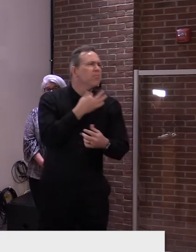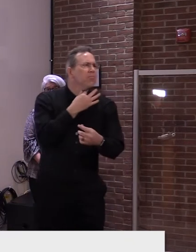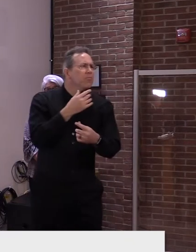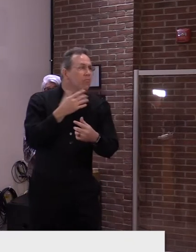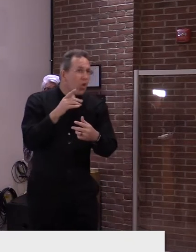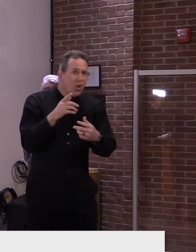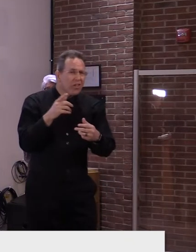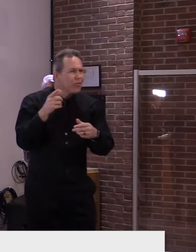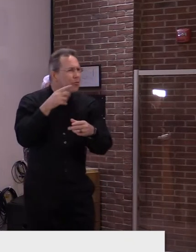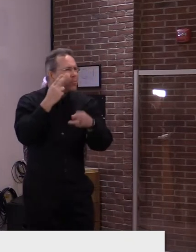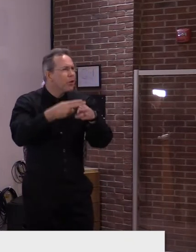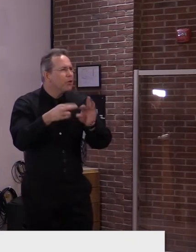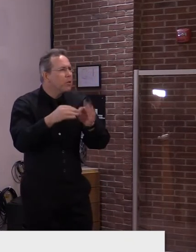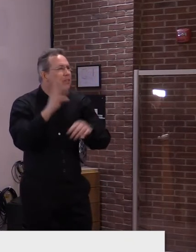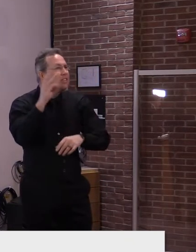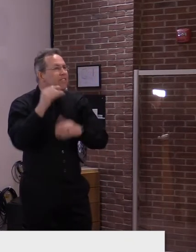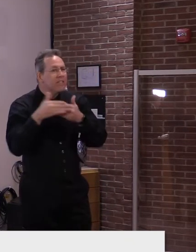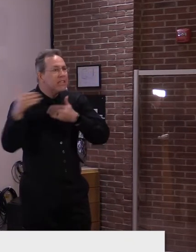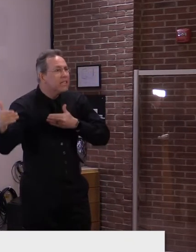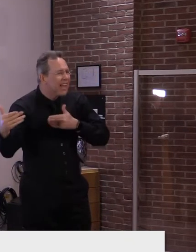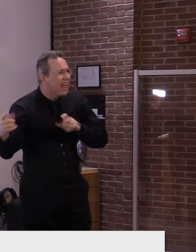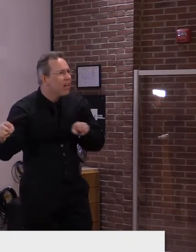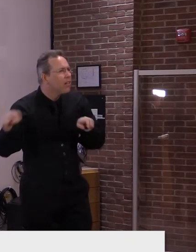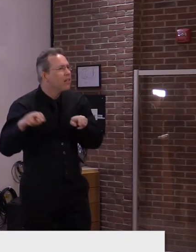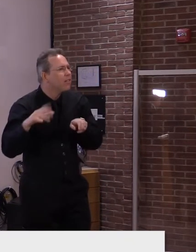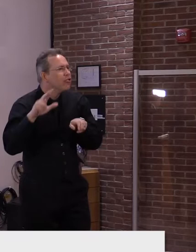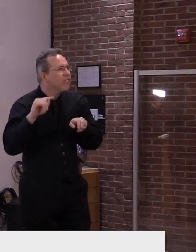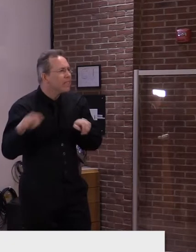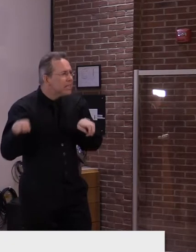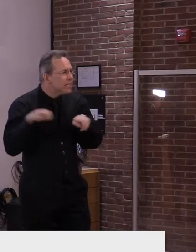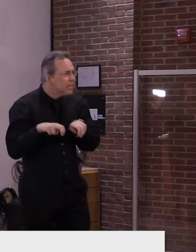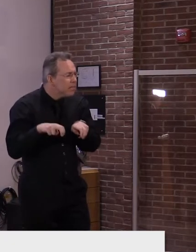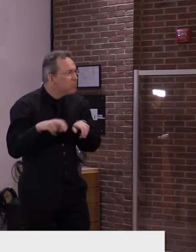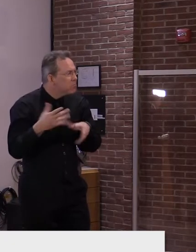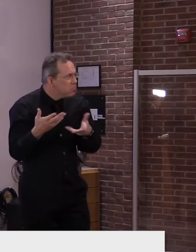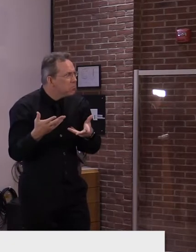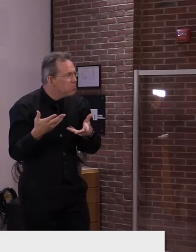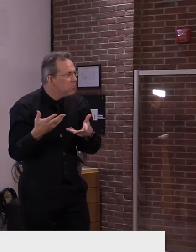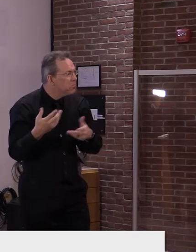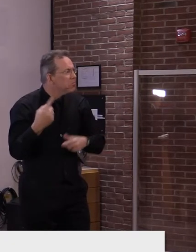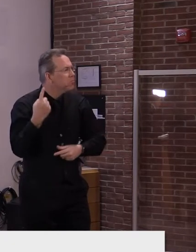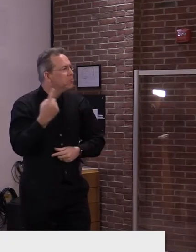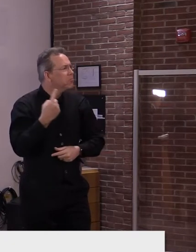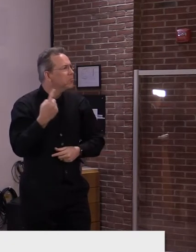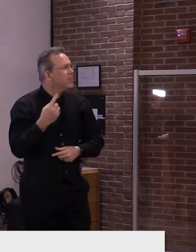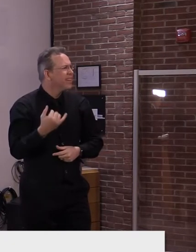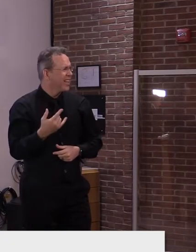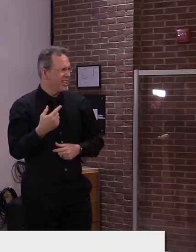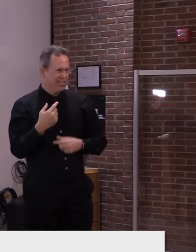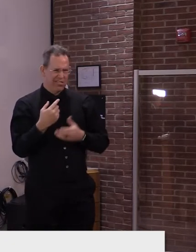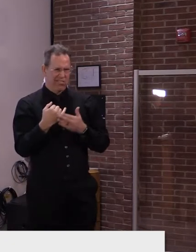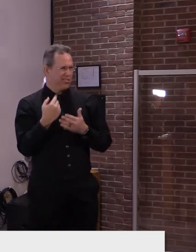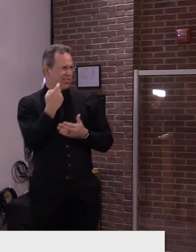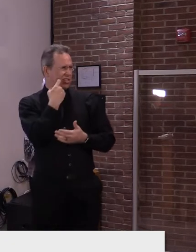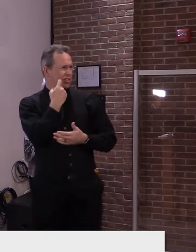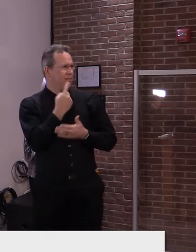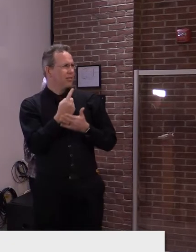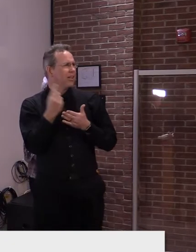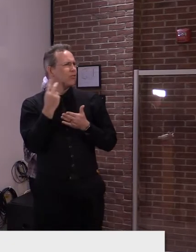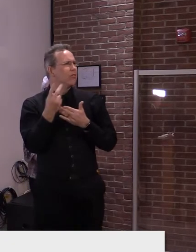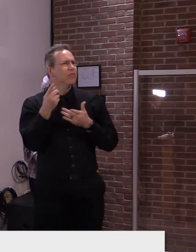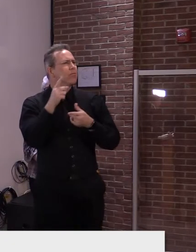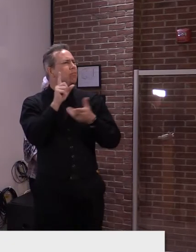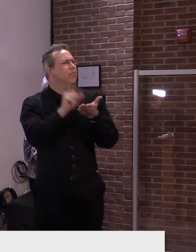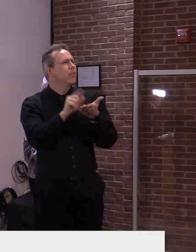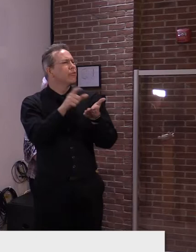Earlier this week, it was disclosed that the national average for children getting infected with COVID-19 was under